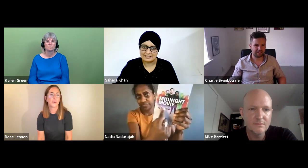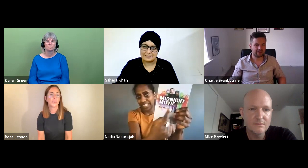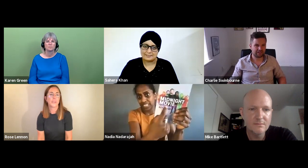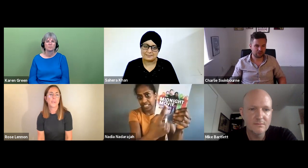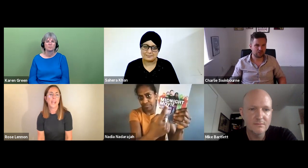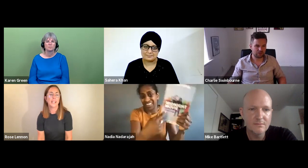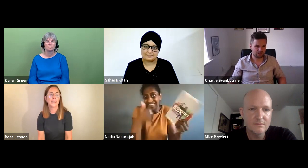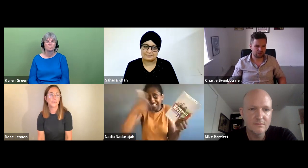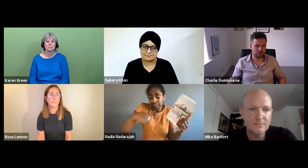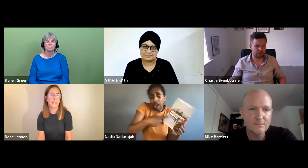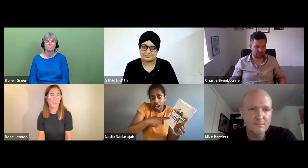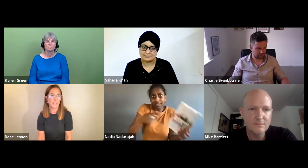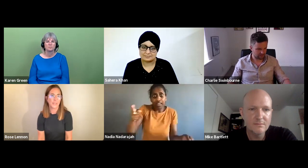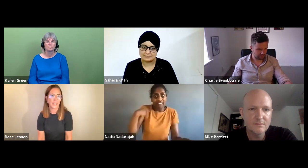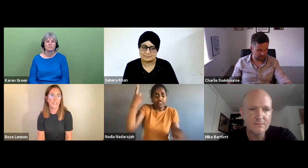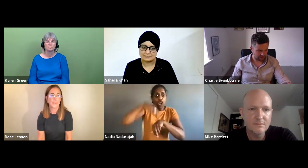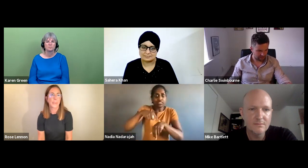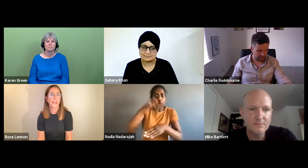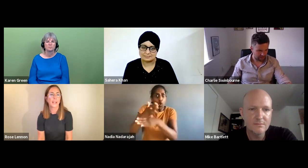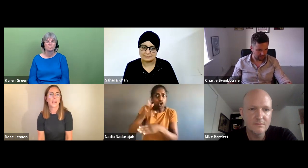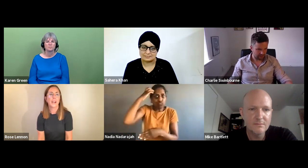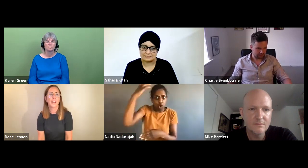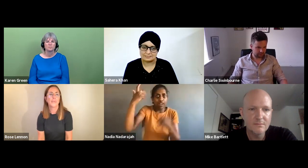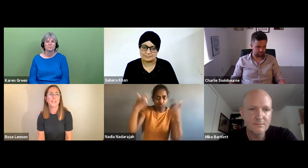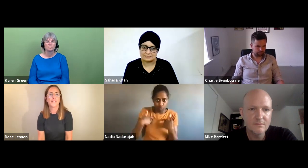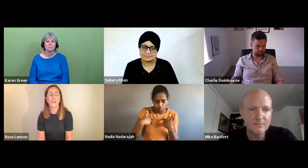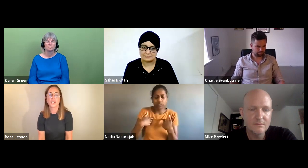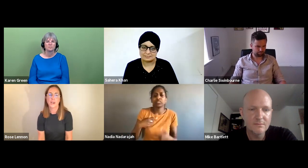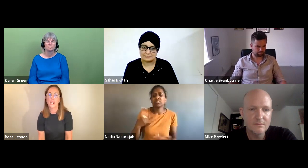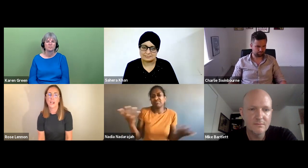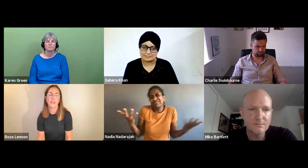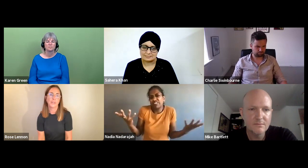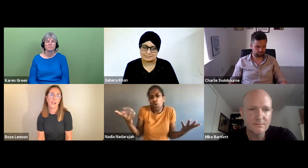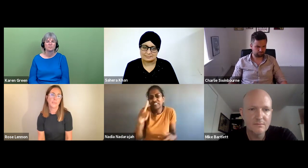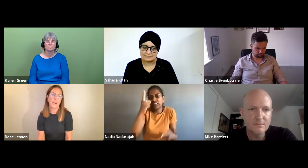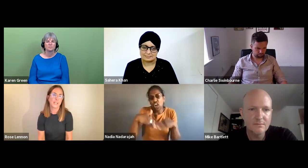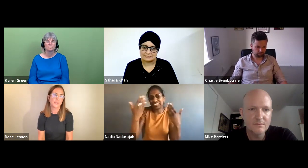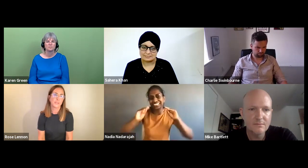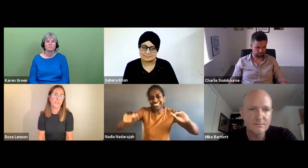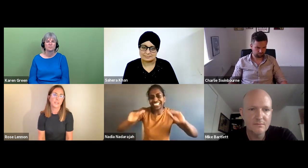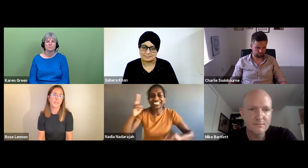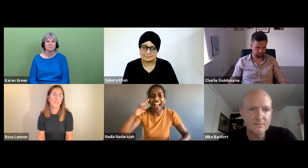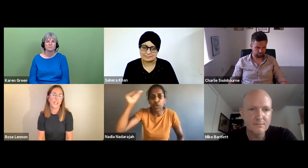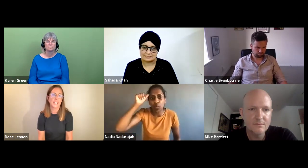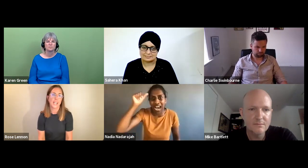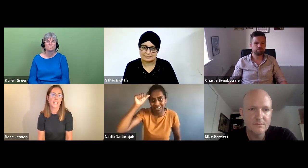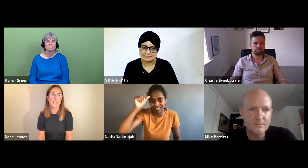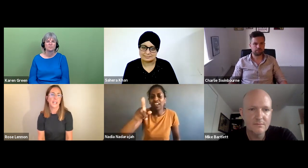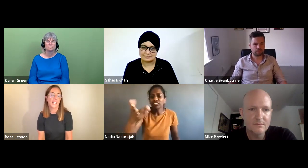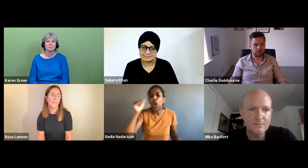So the play, Midnight Movie, was the first time I worked at the Royal Court. First day, I